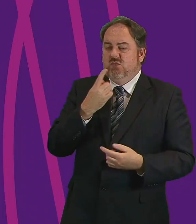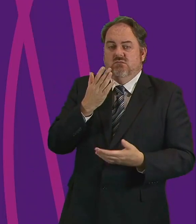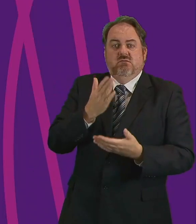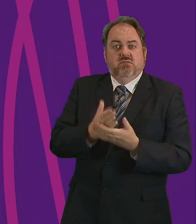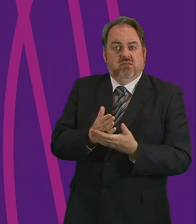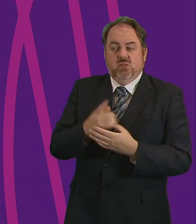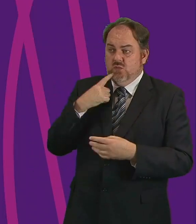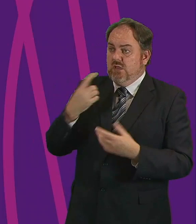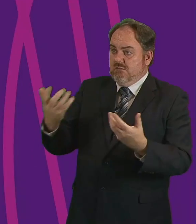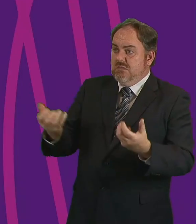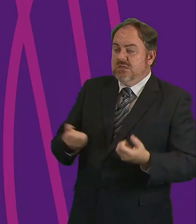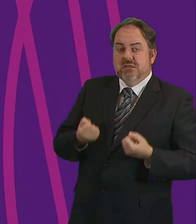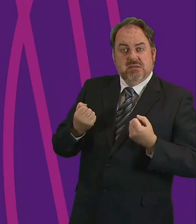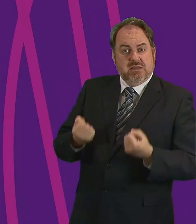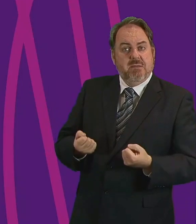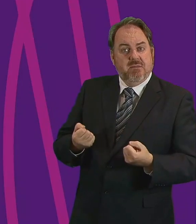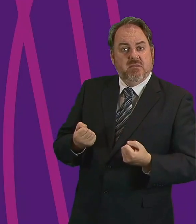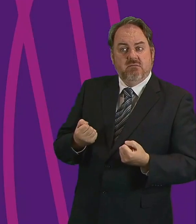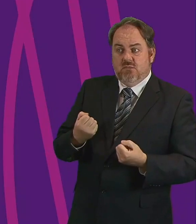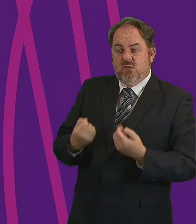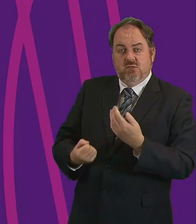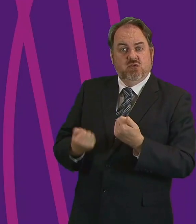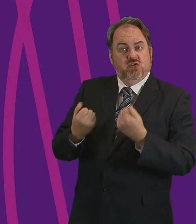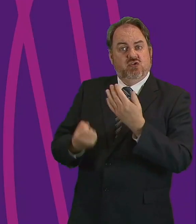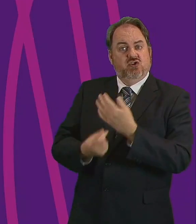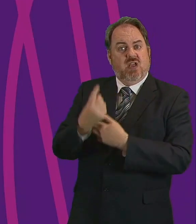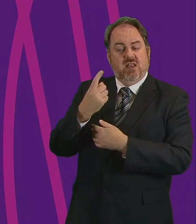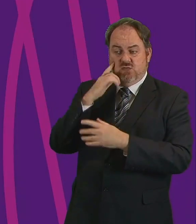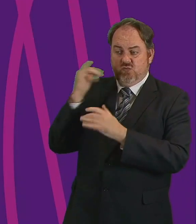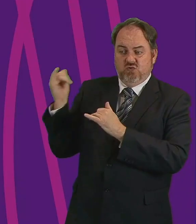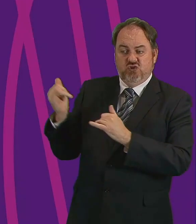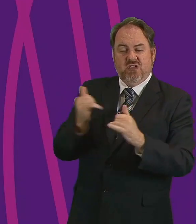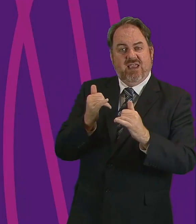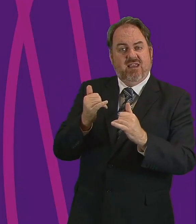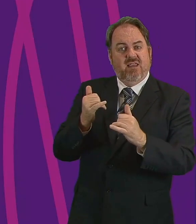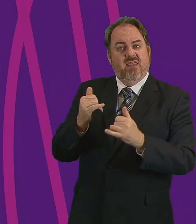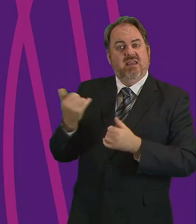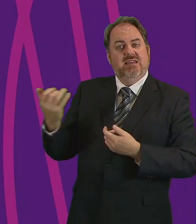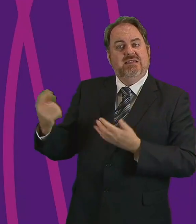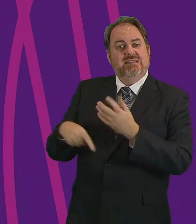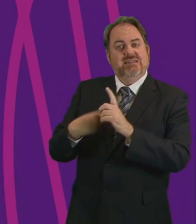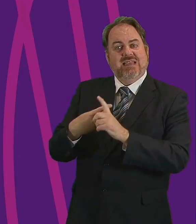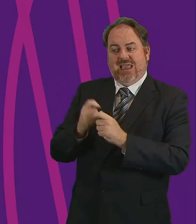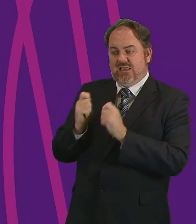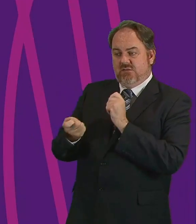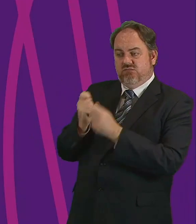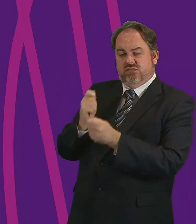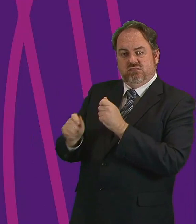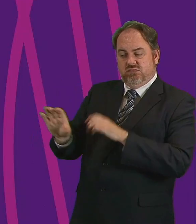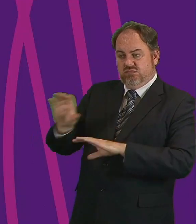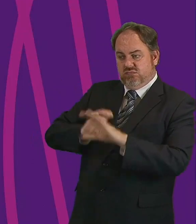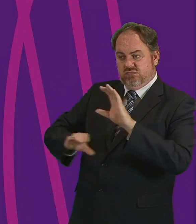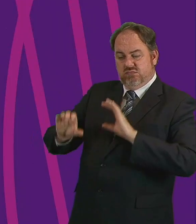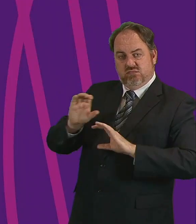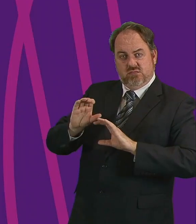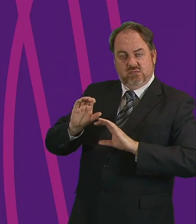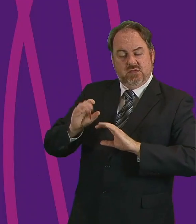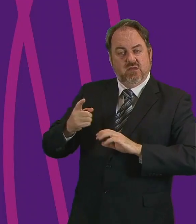they welcome the opportunity to review the fiscal framework next year, I hope that they're not closed off to the idea of